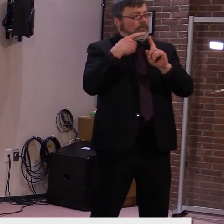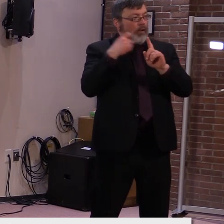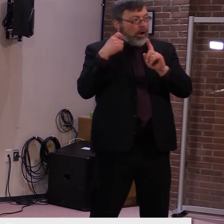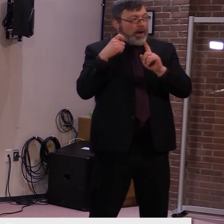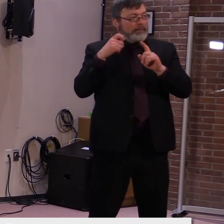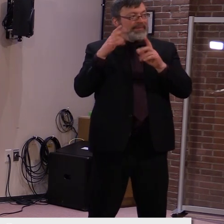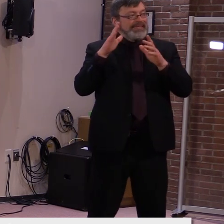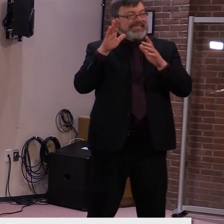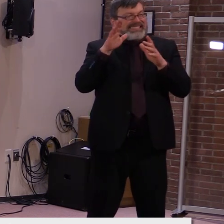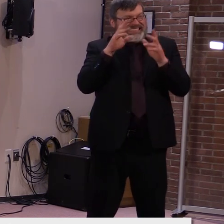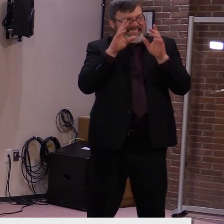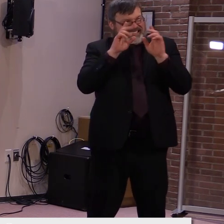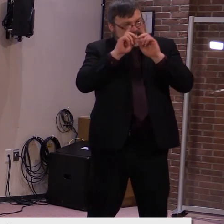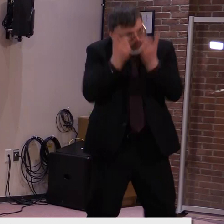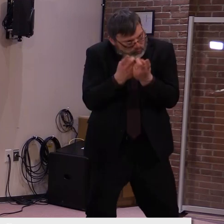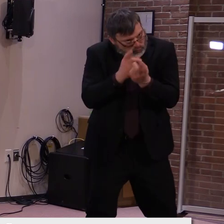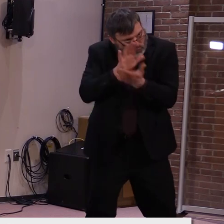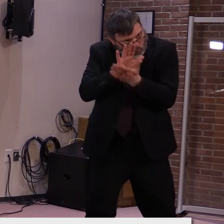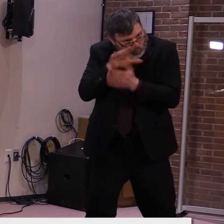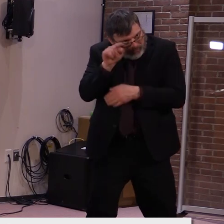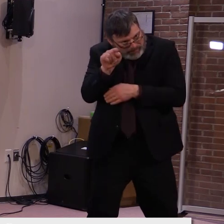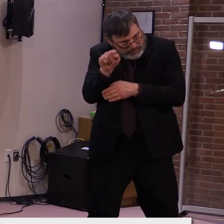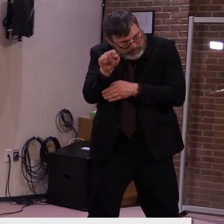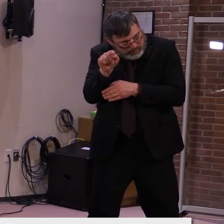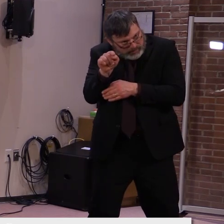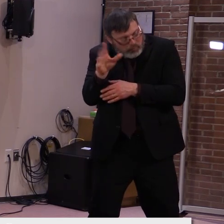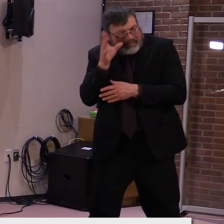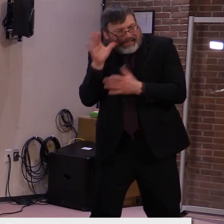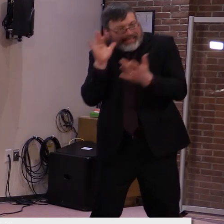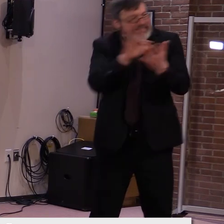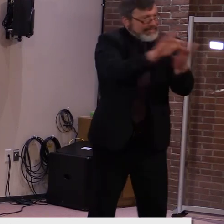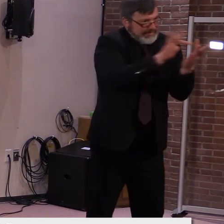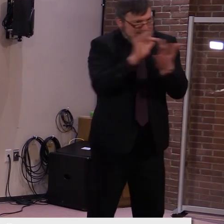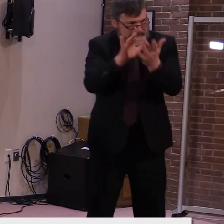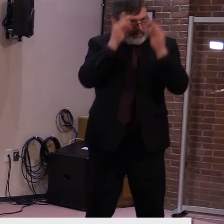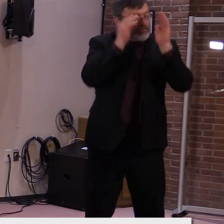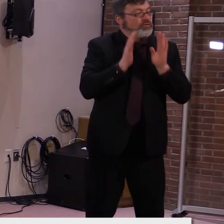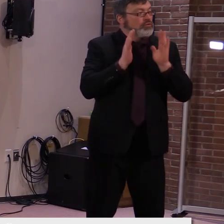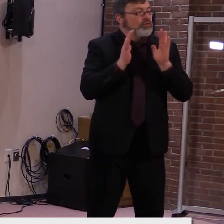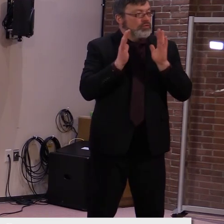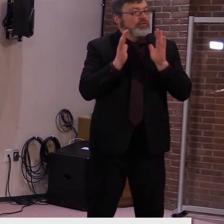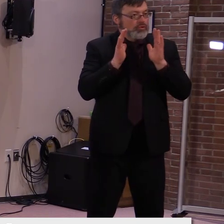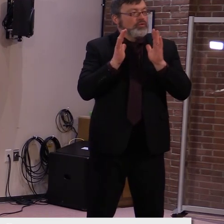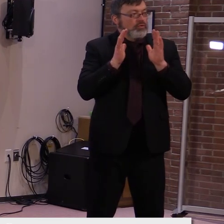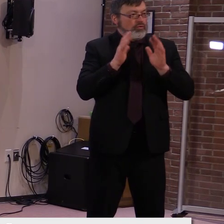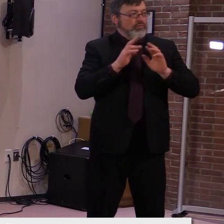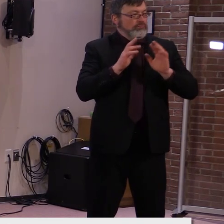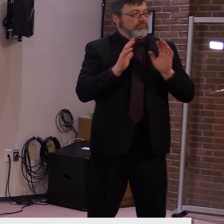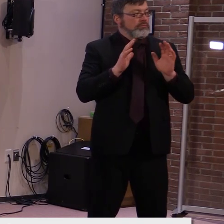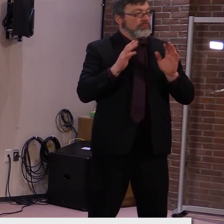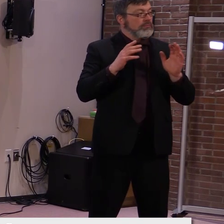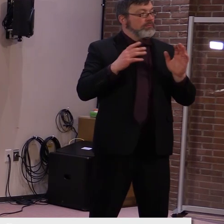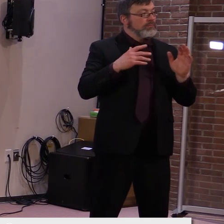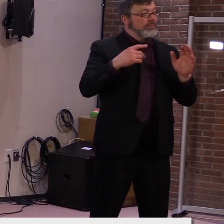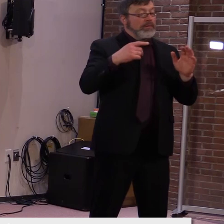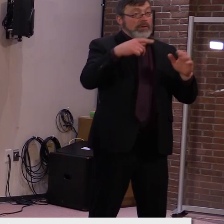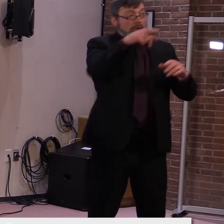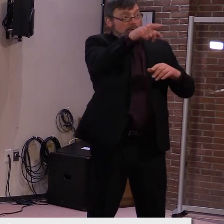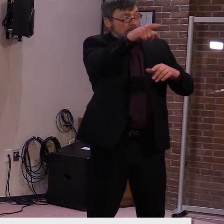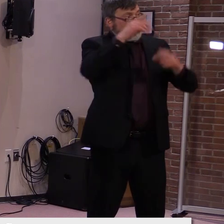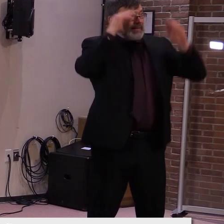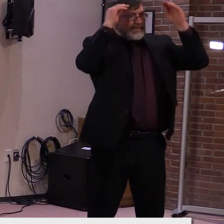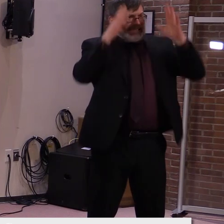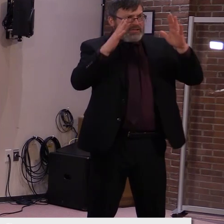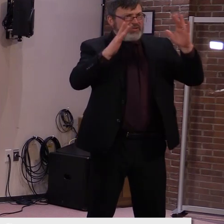employers. Again, please do not attempt to make an appointment until you hear from your employer. Appointments will be